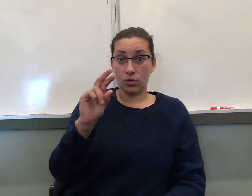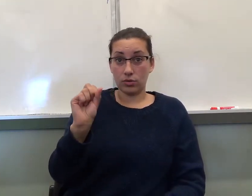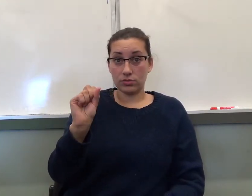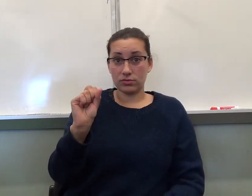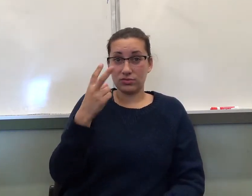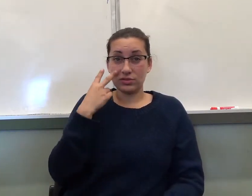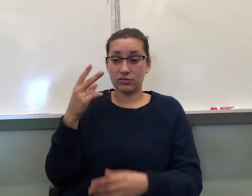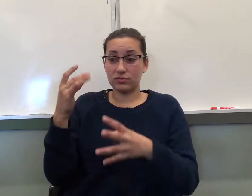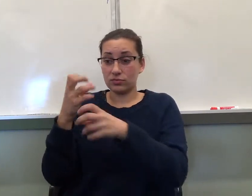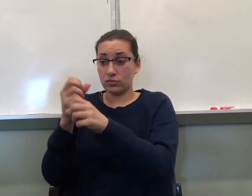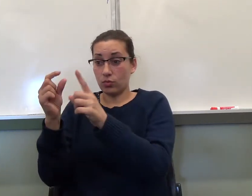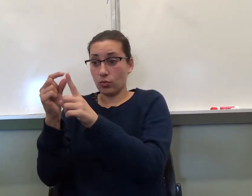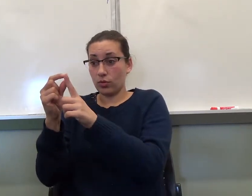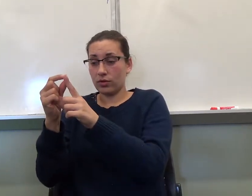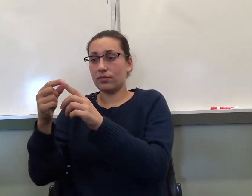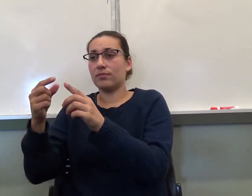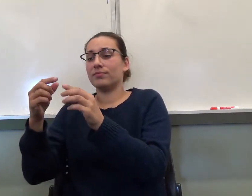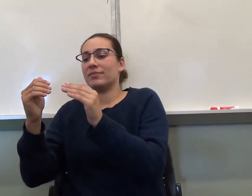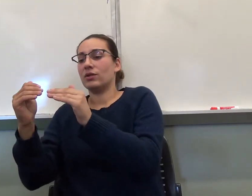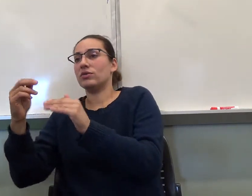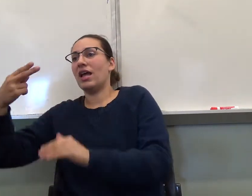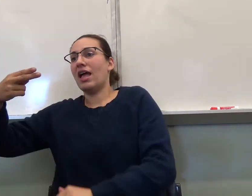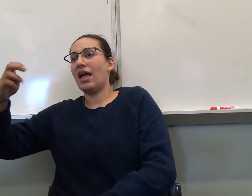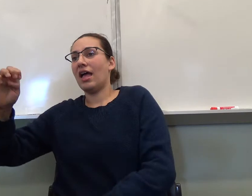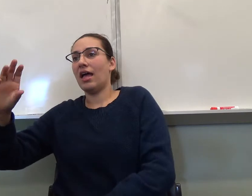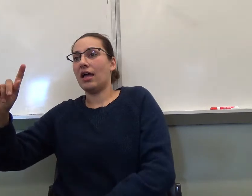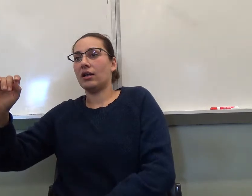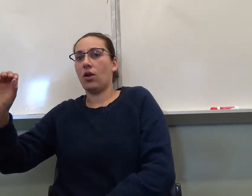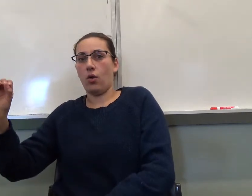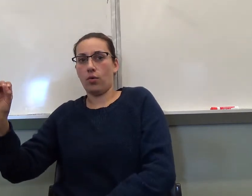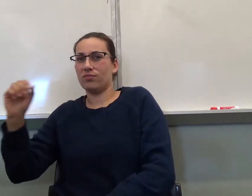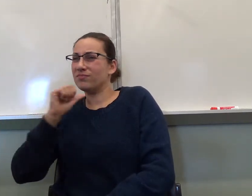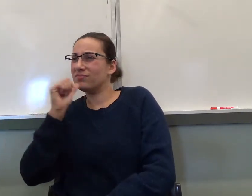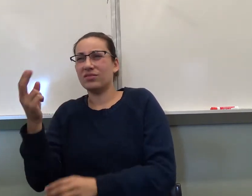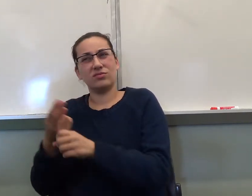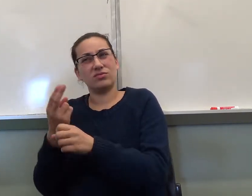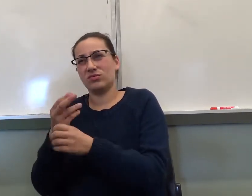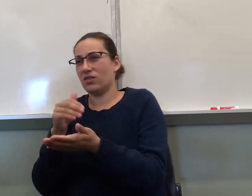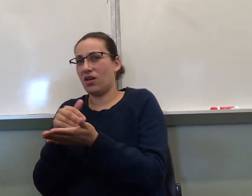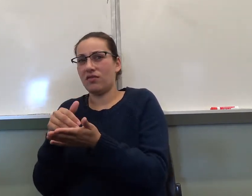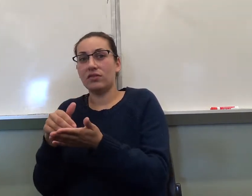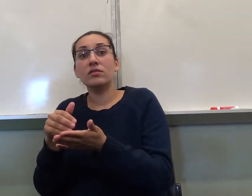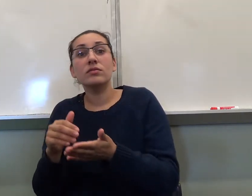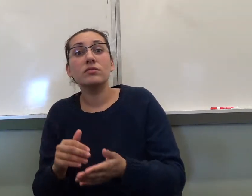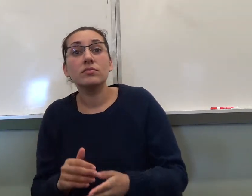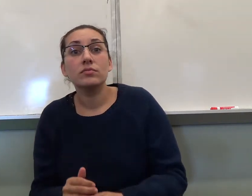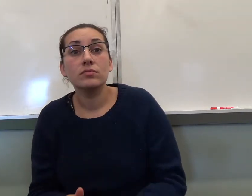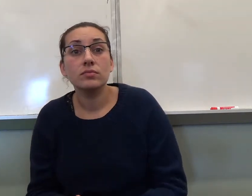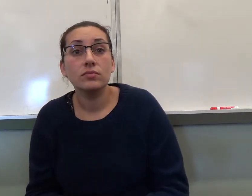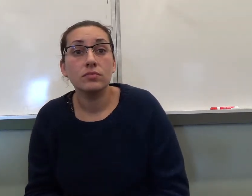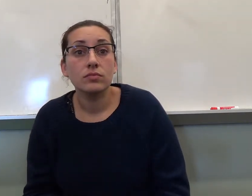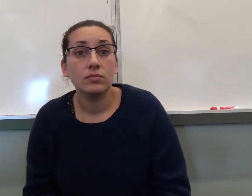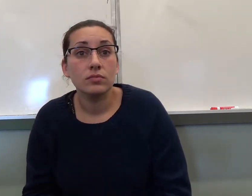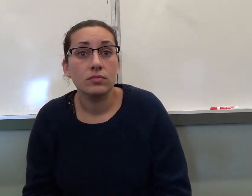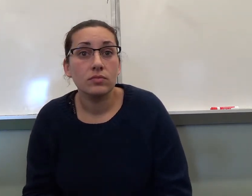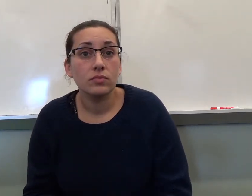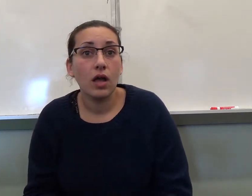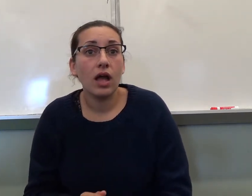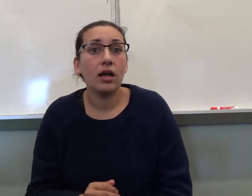is hecto, H-E-C-T-O. This is rarely used. The military uses this, but that's about it. And the military, by the way,